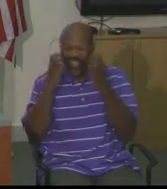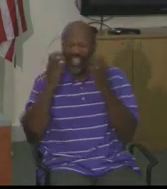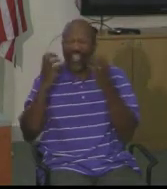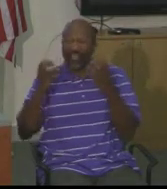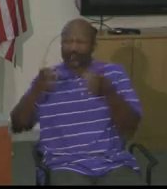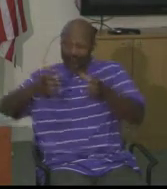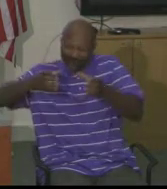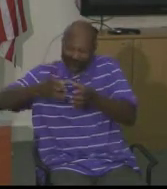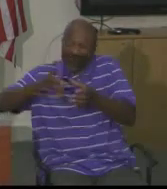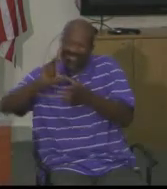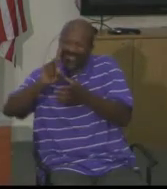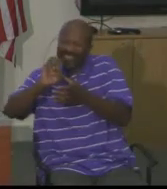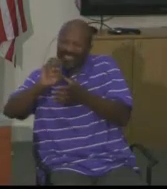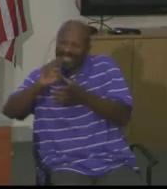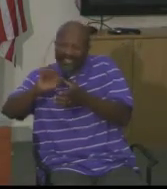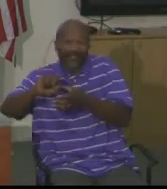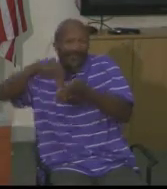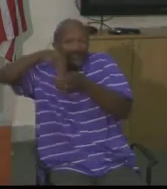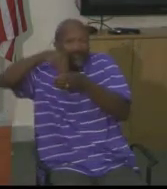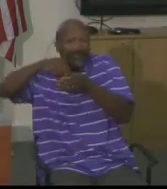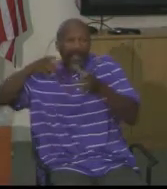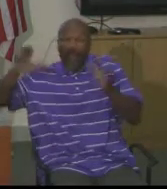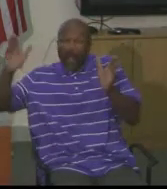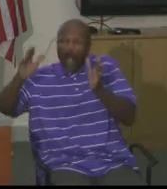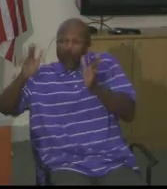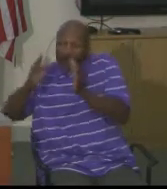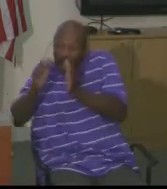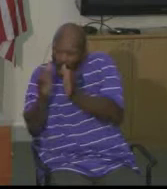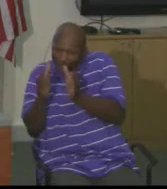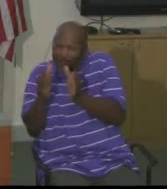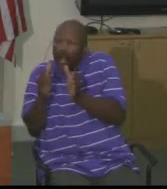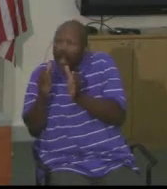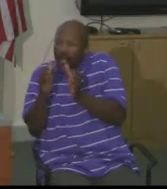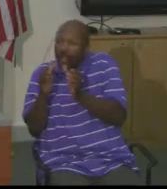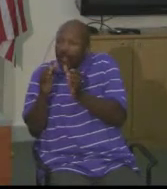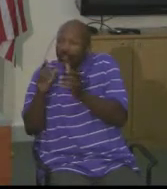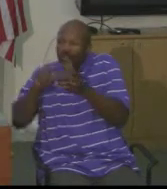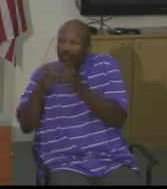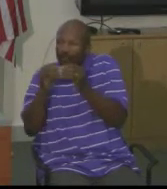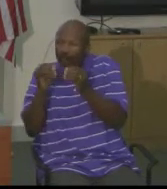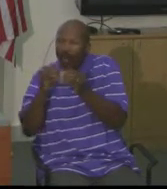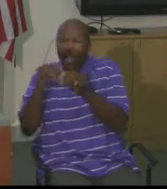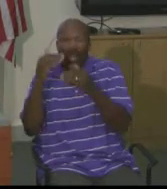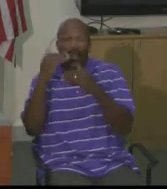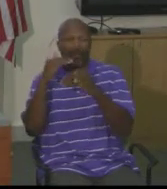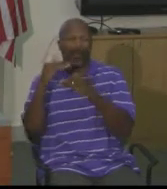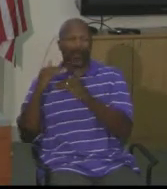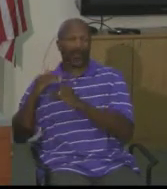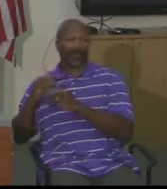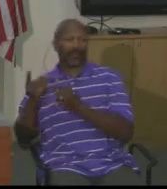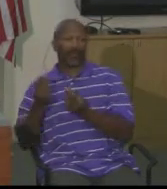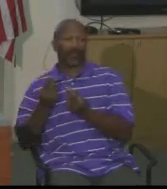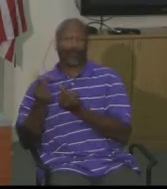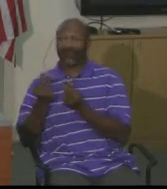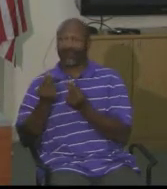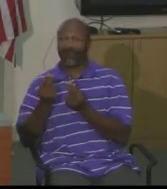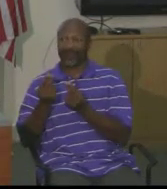connection. And every time you shrink it down smaller and smaller, you start to have more limitations on what you can